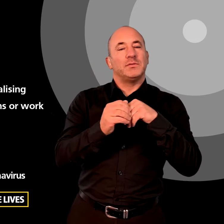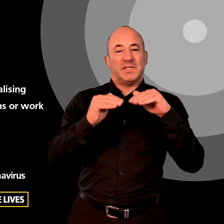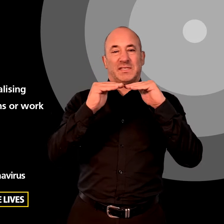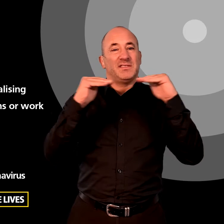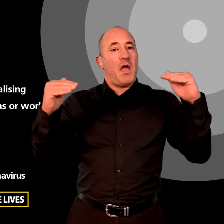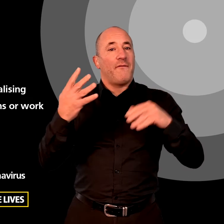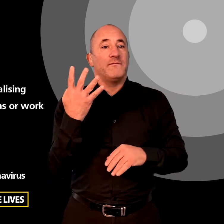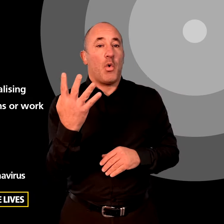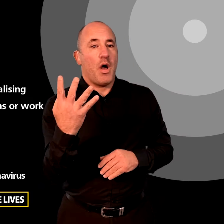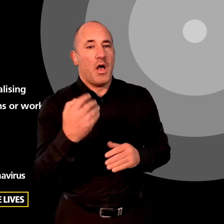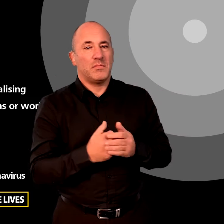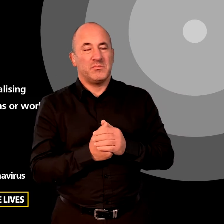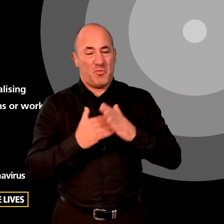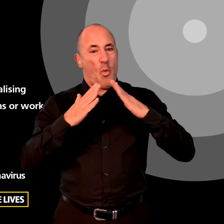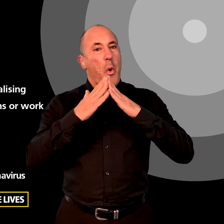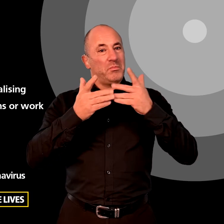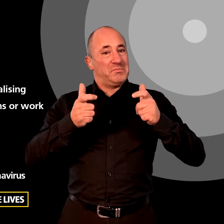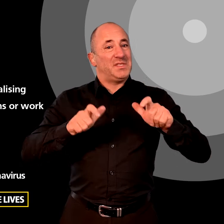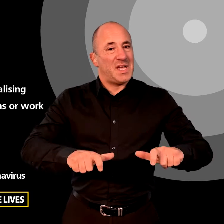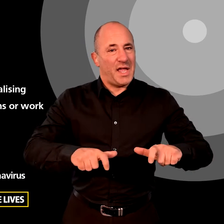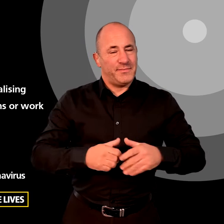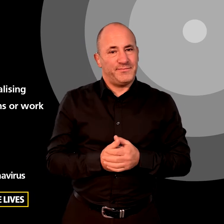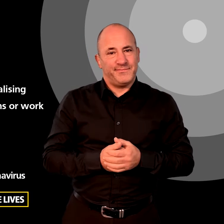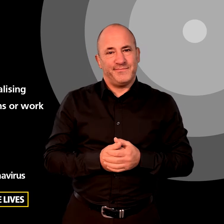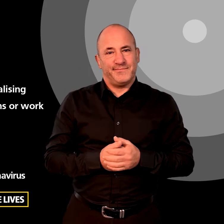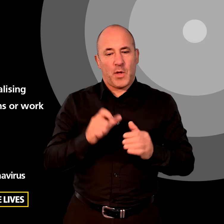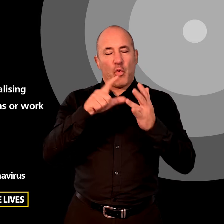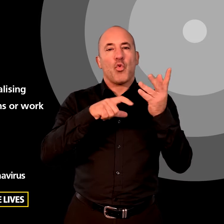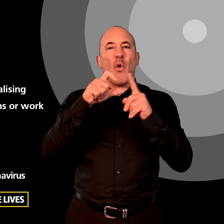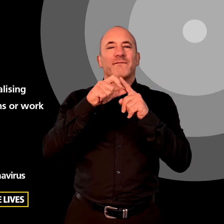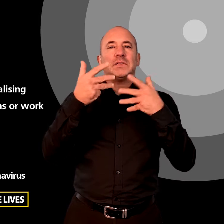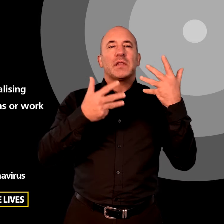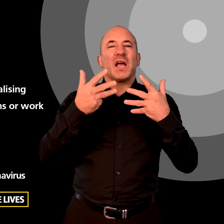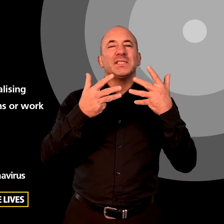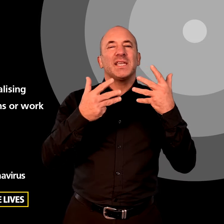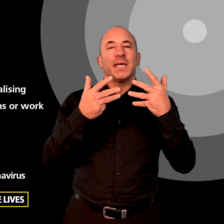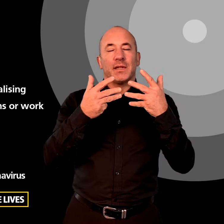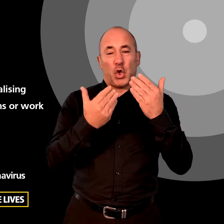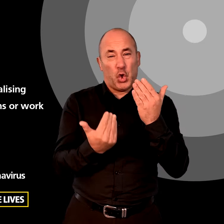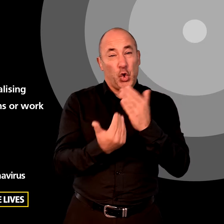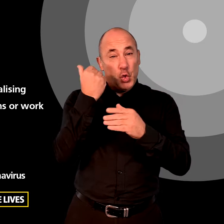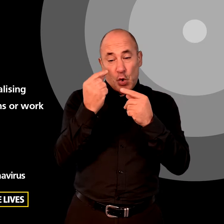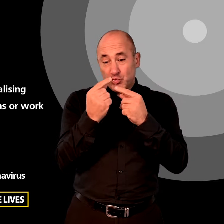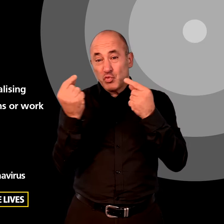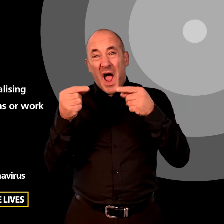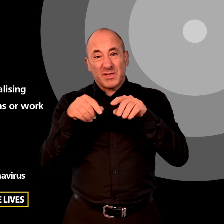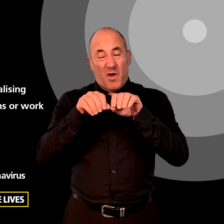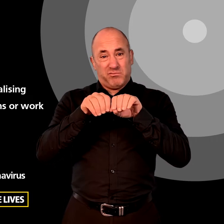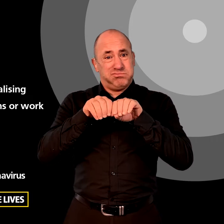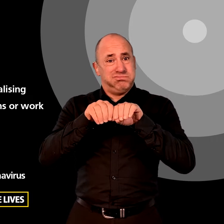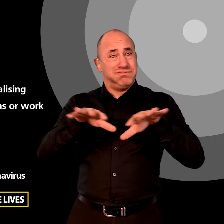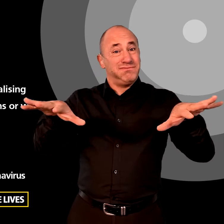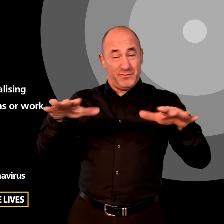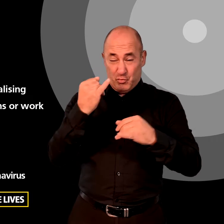Coronavirus, Tier 4. Stay home. There is a new strain of COVID-19 which spreads